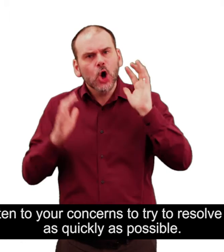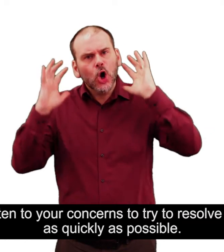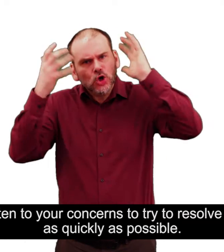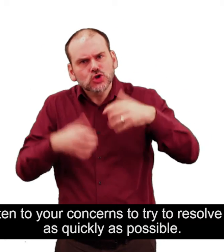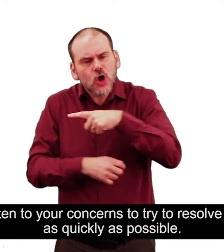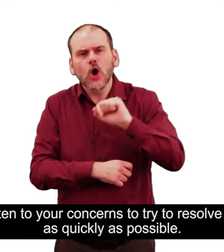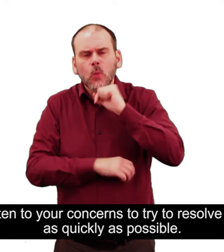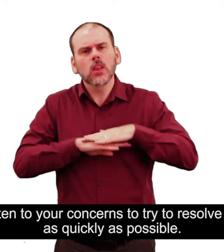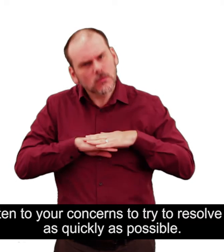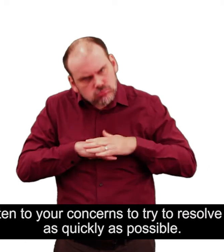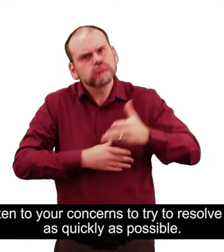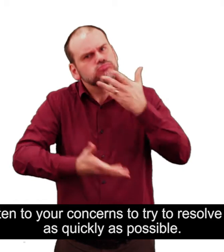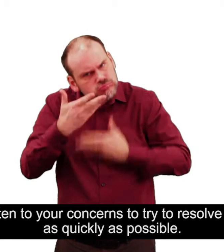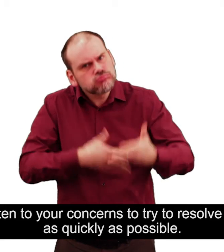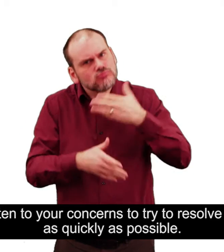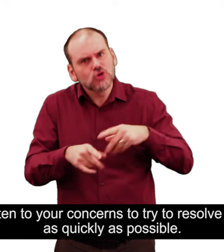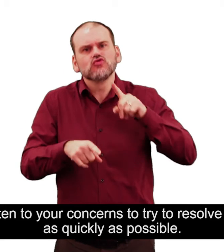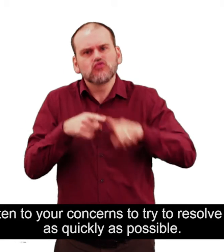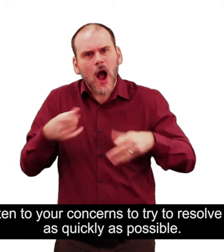listen to your concerns to try to resolve them as quickly as possible.